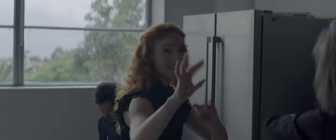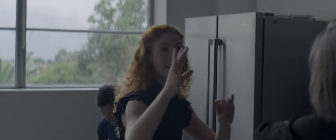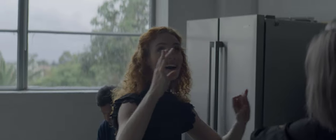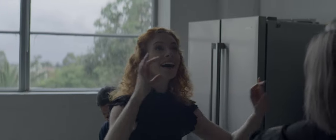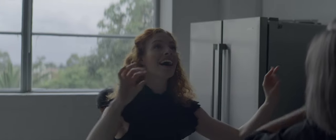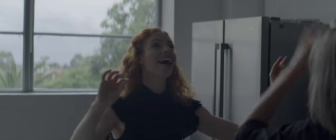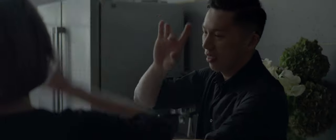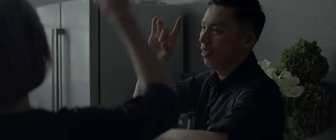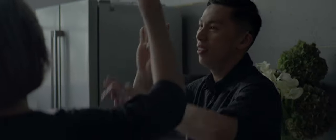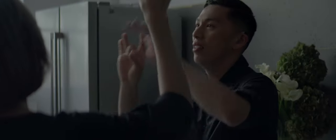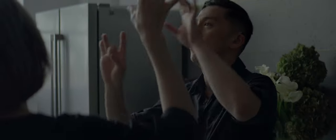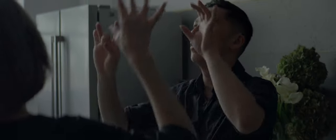and the stars come out to play,